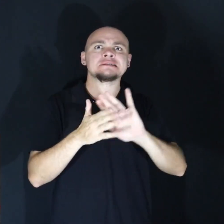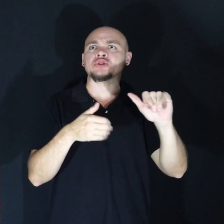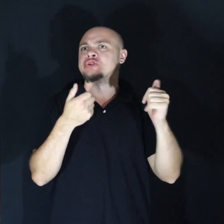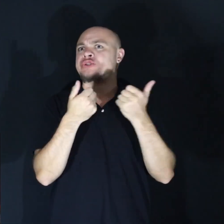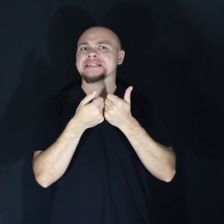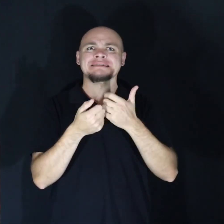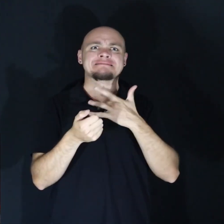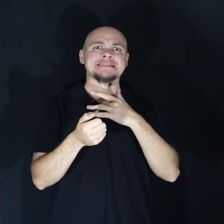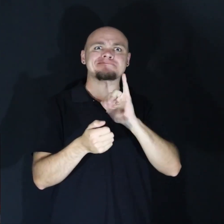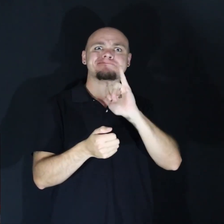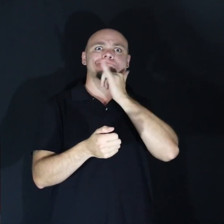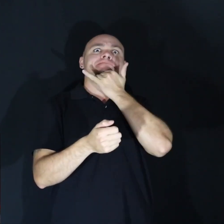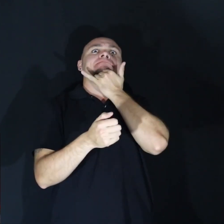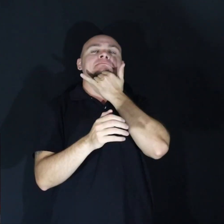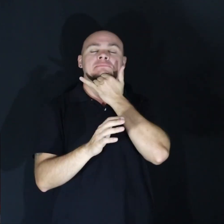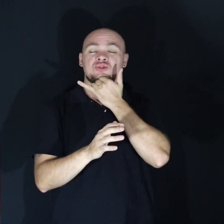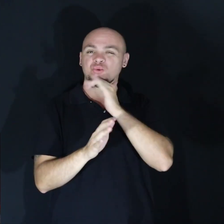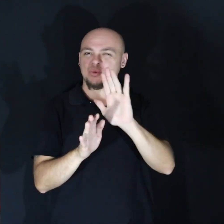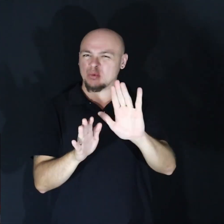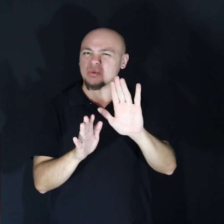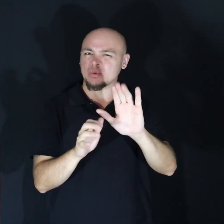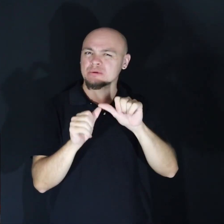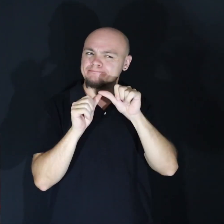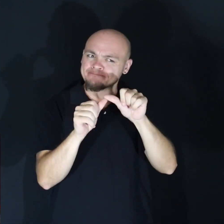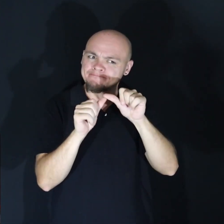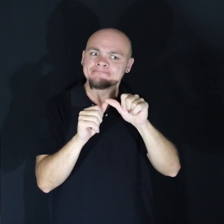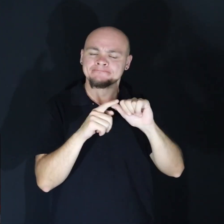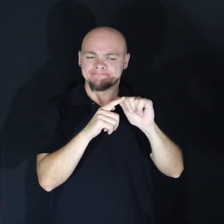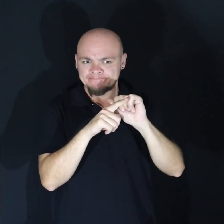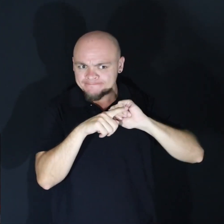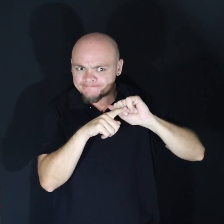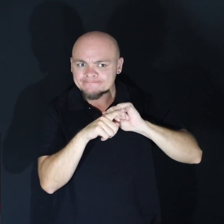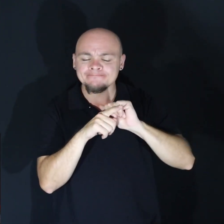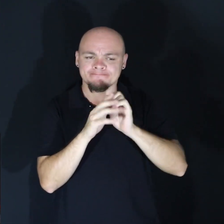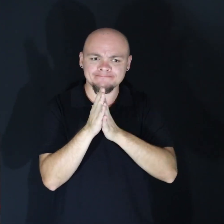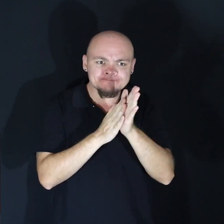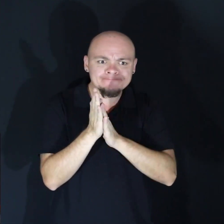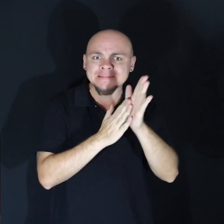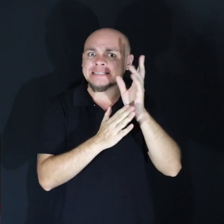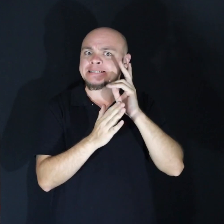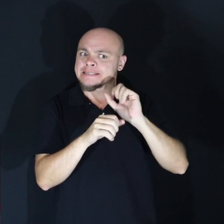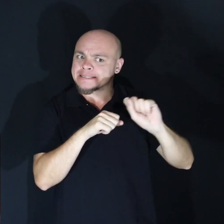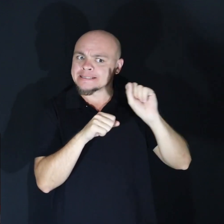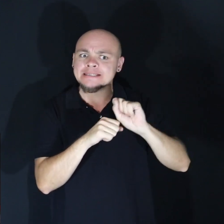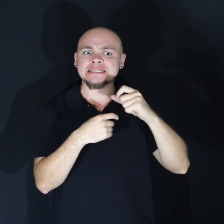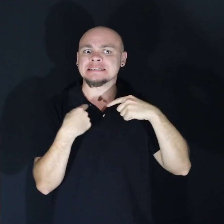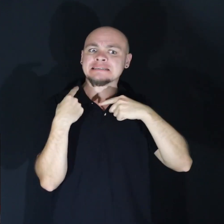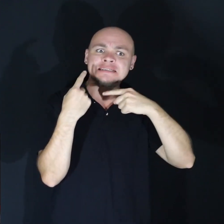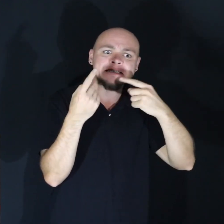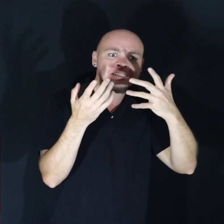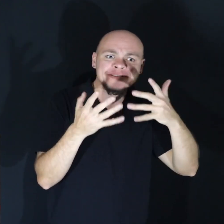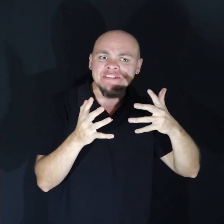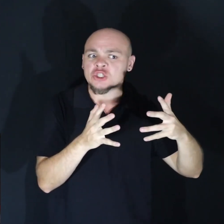challenges and setbacks and requires discipline, focus, and a commitment to seeing things through, even if they're